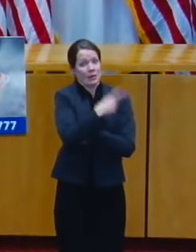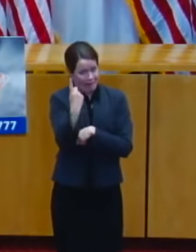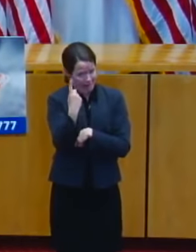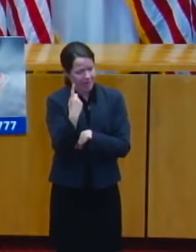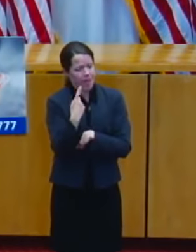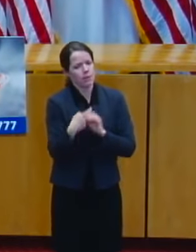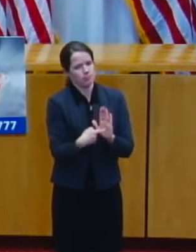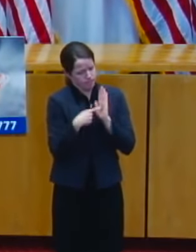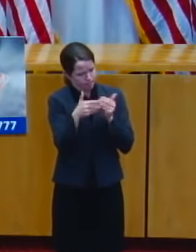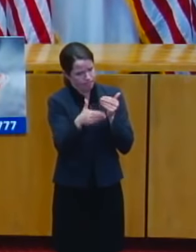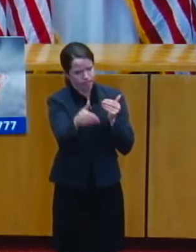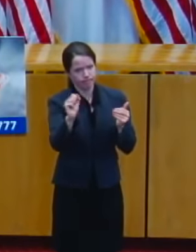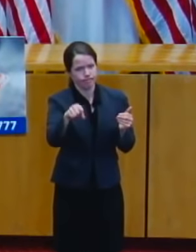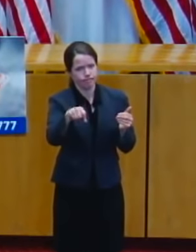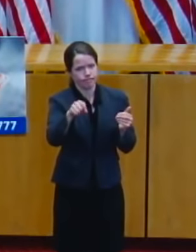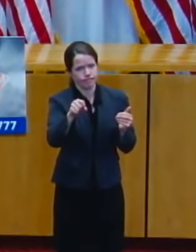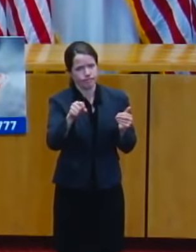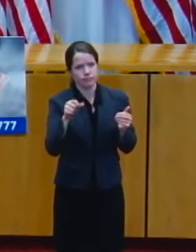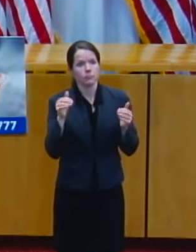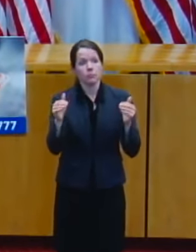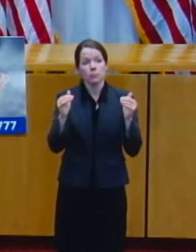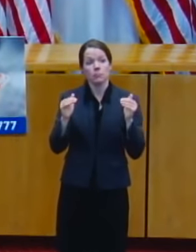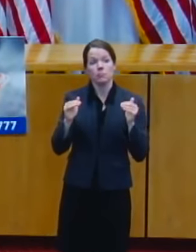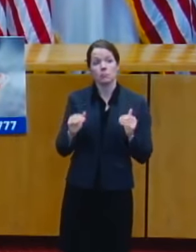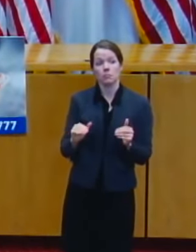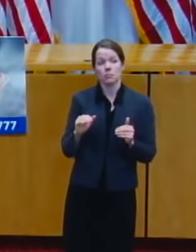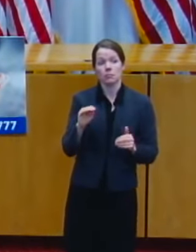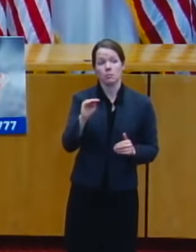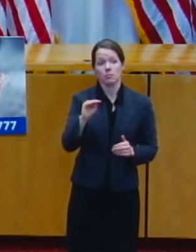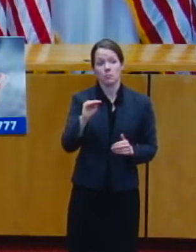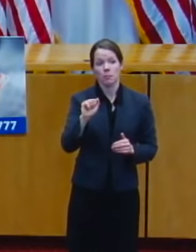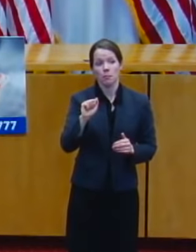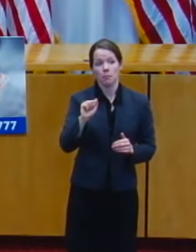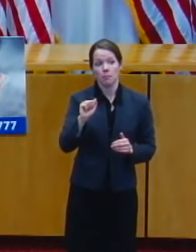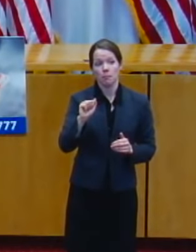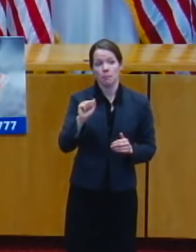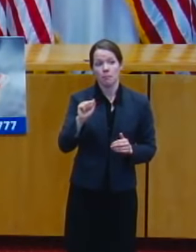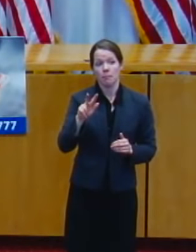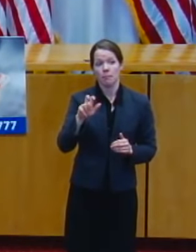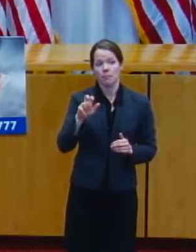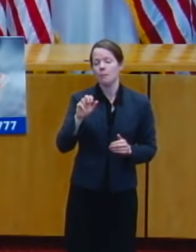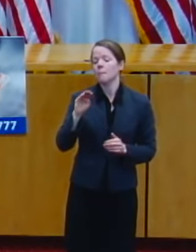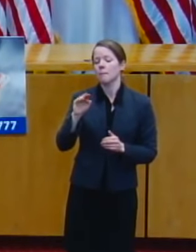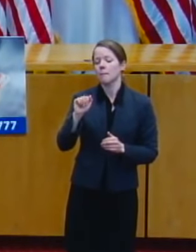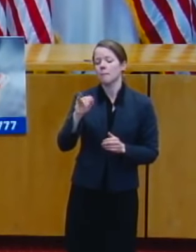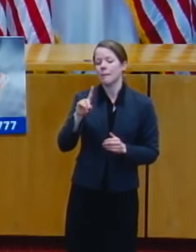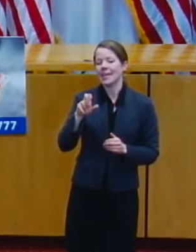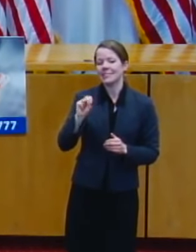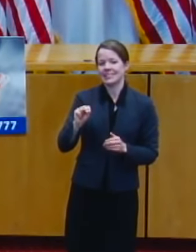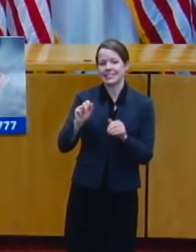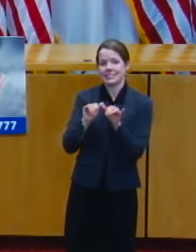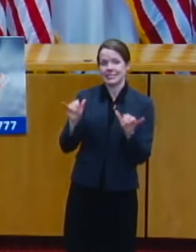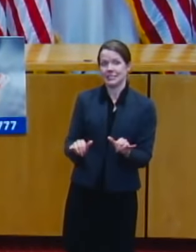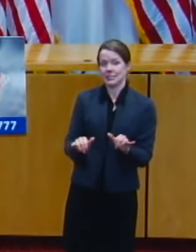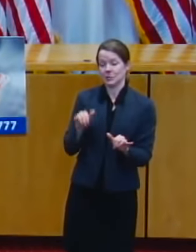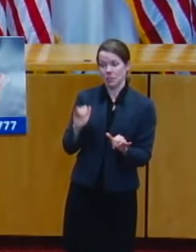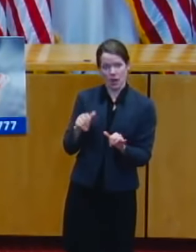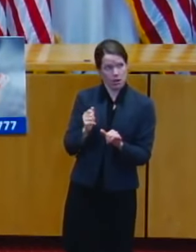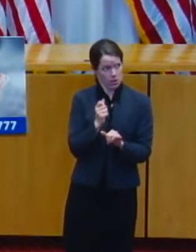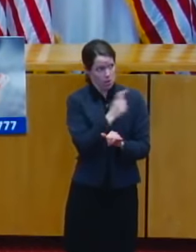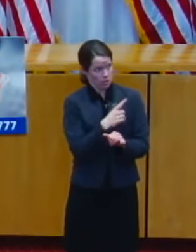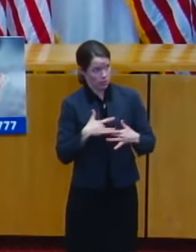Maven system? Right, so the Maven system, as you know, is our sort of system of truth in Massachusetts. It's actually very